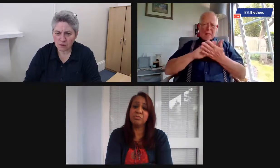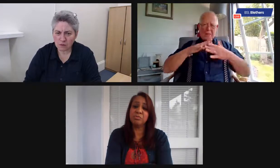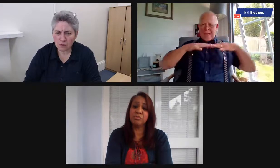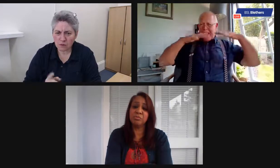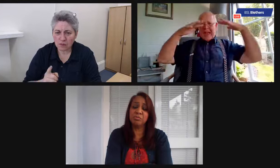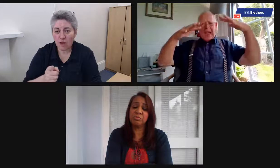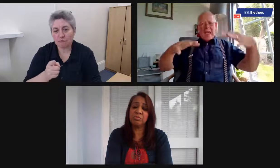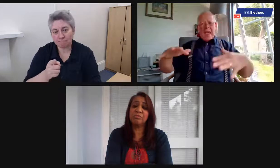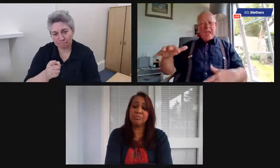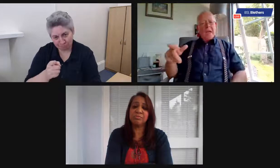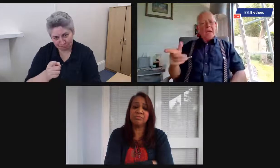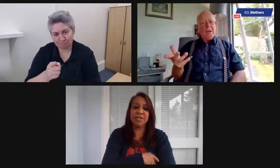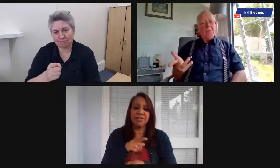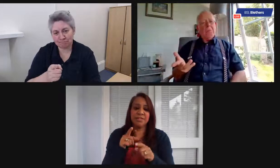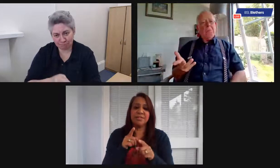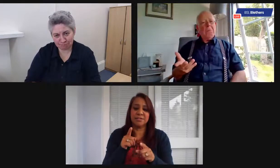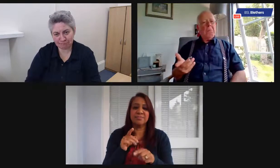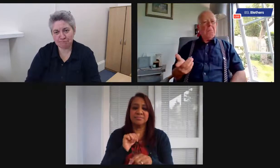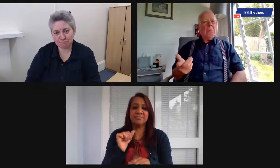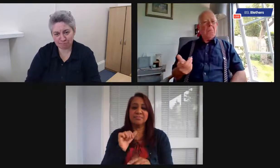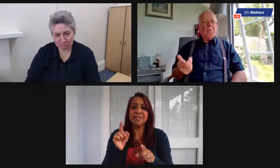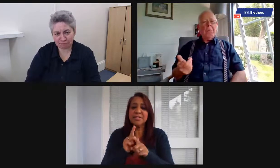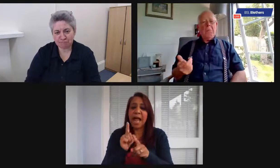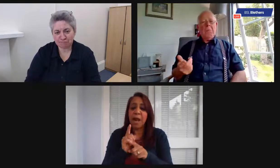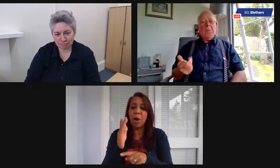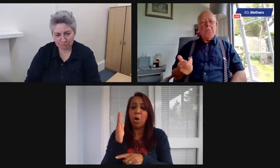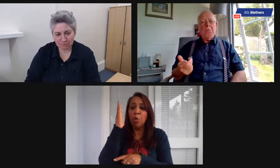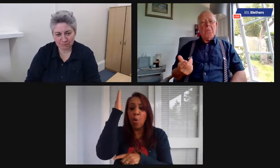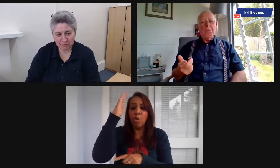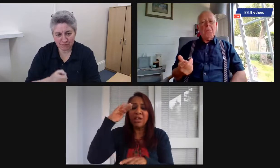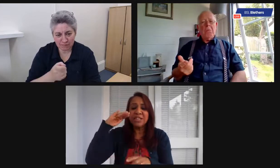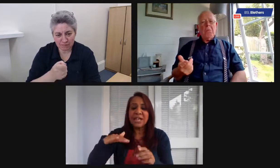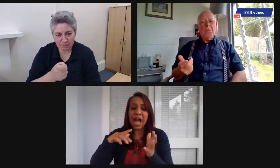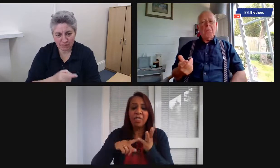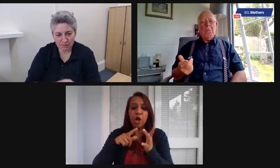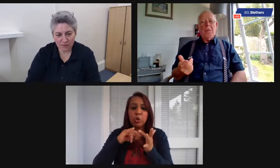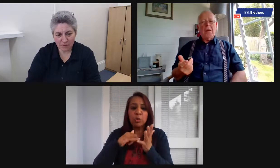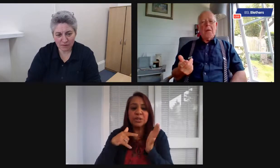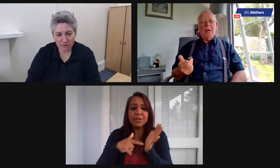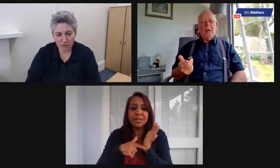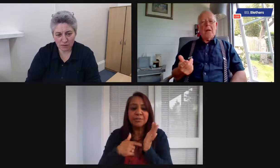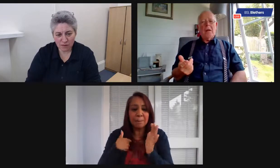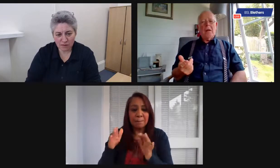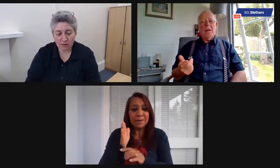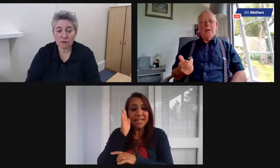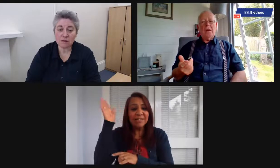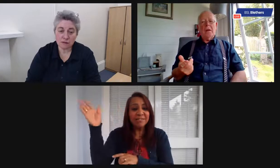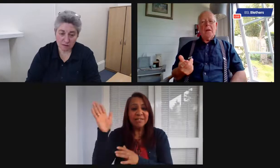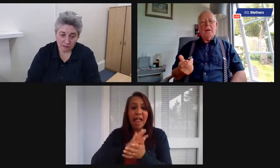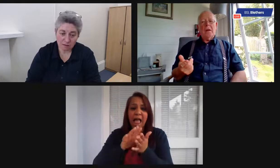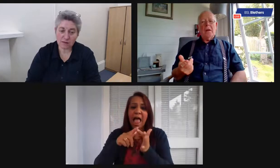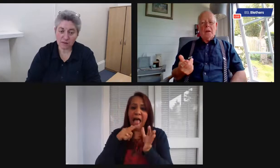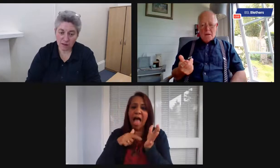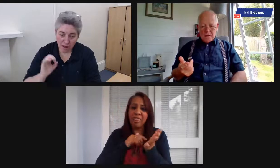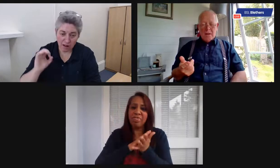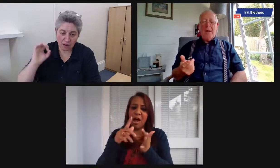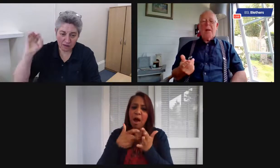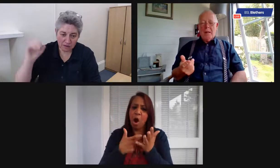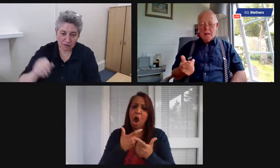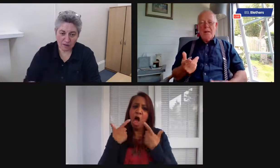On the North Yorkshire moors, we have quite a lot of heather as well. So I'm wondering whether it is. Also, North and South